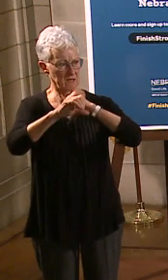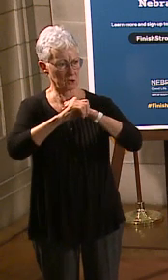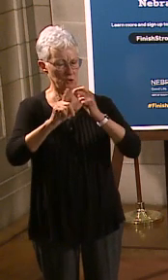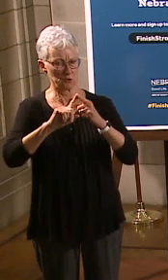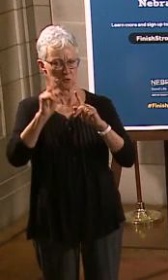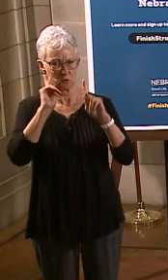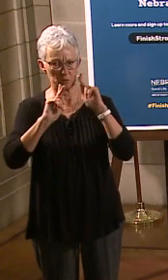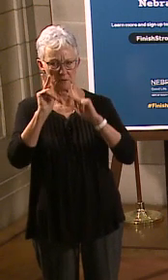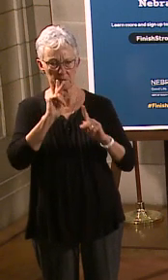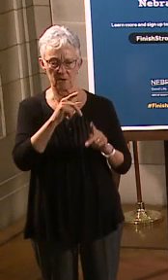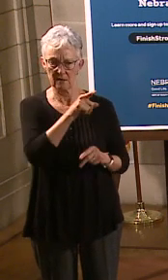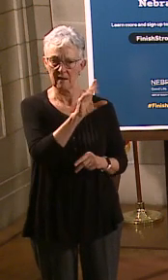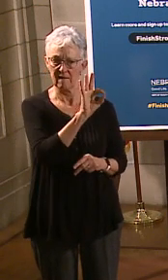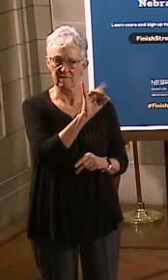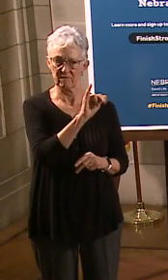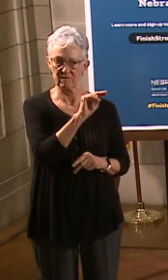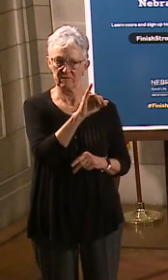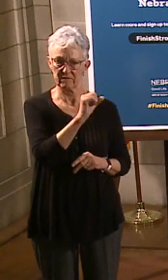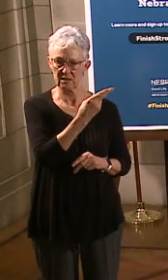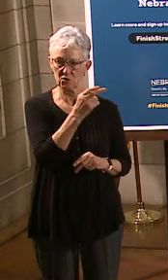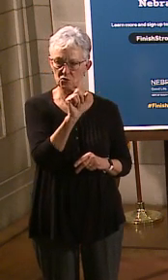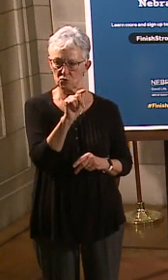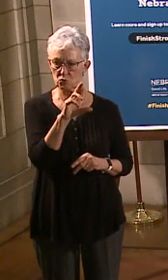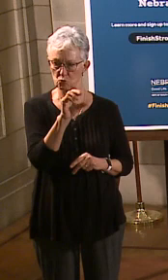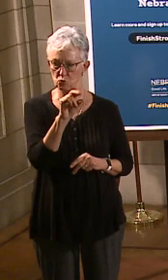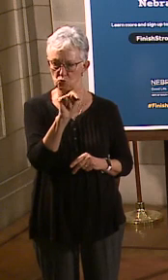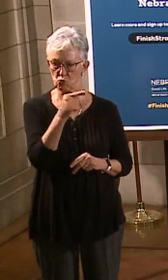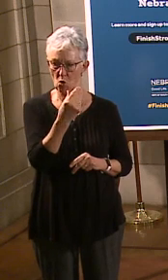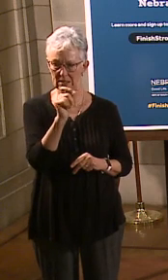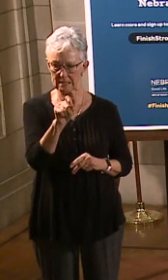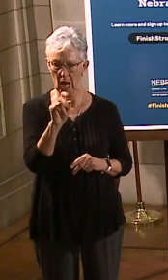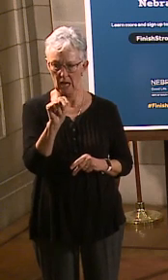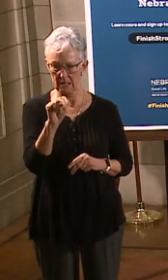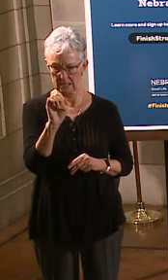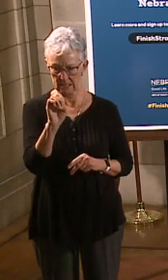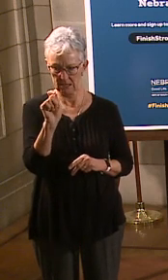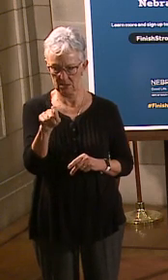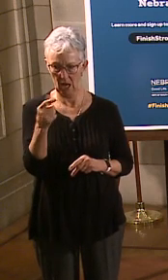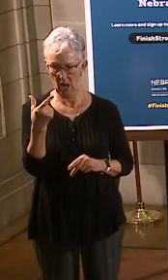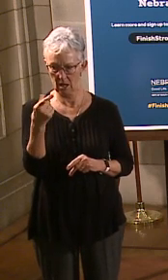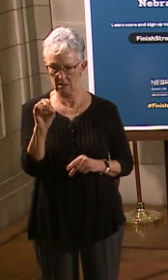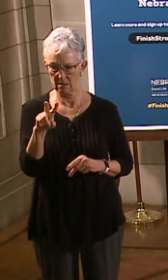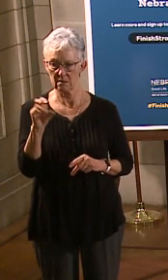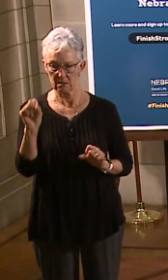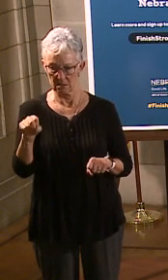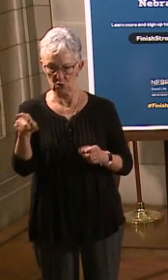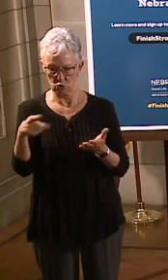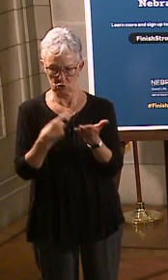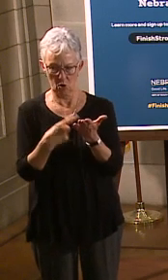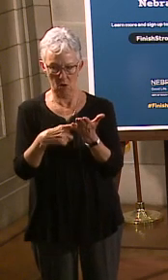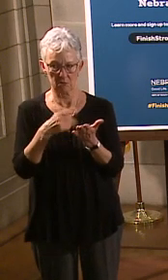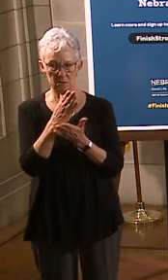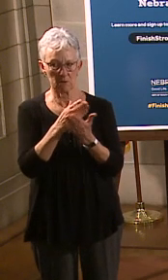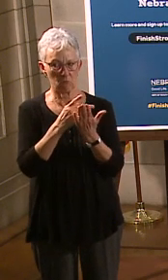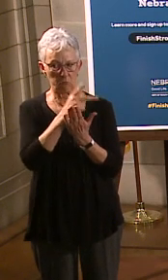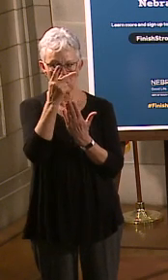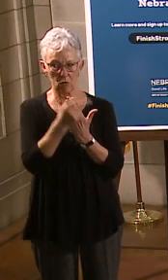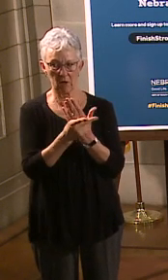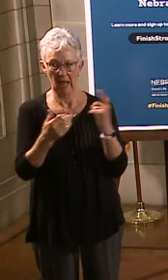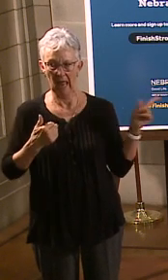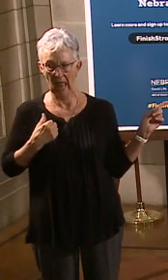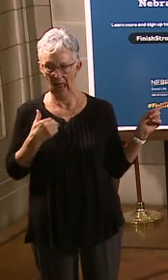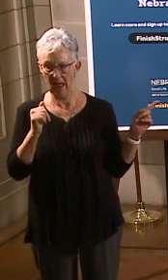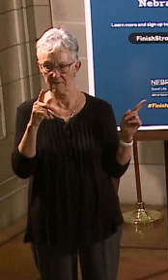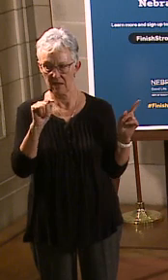finishstrong.ne.gov if you want to go there to get more specifics. But Josie, could you come up and just talk a little about some of the programs we got at DHHS and some of those